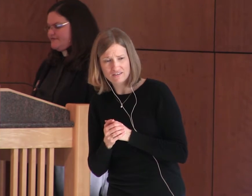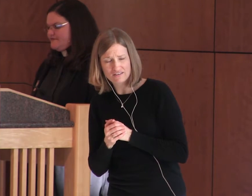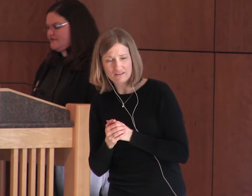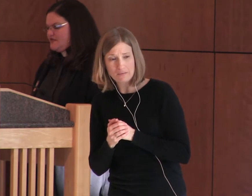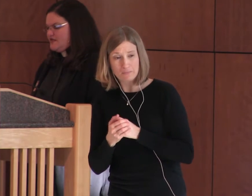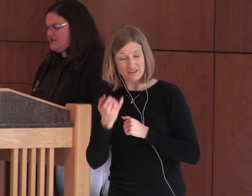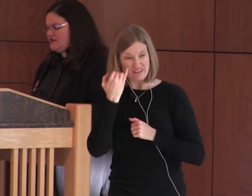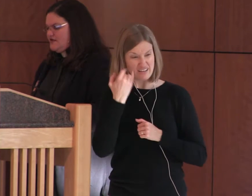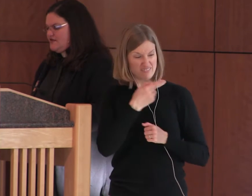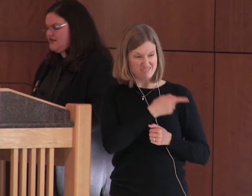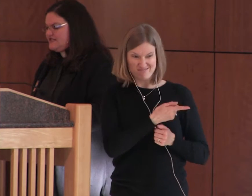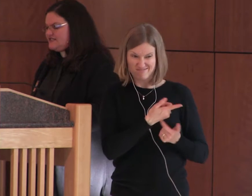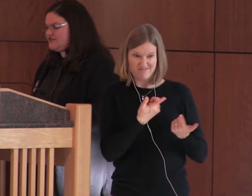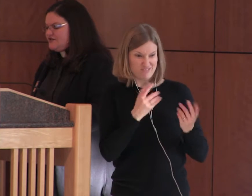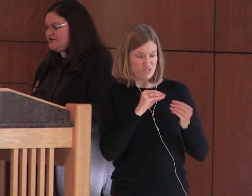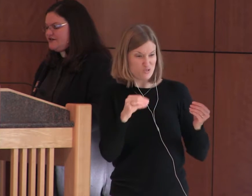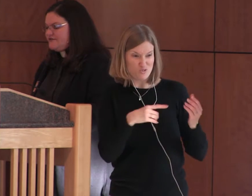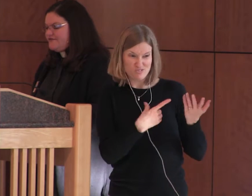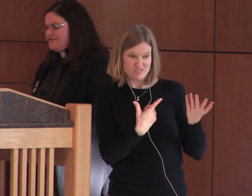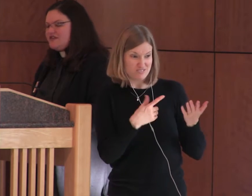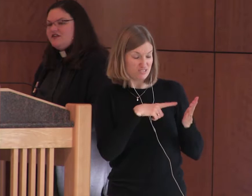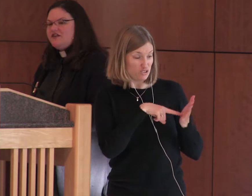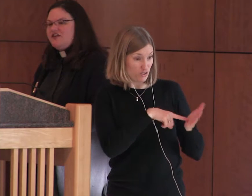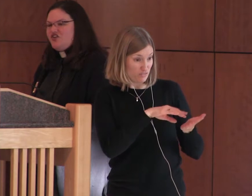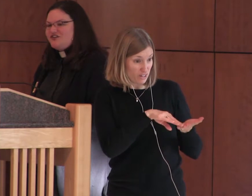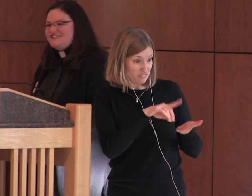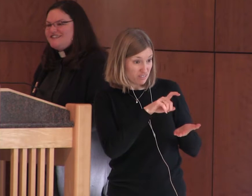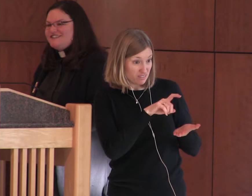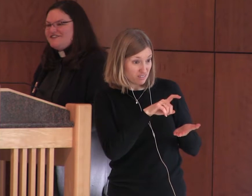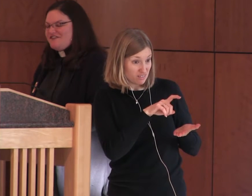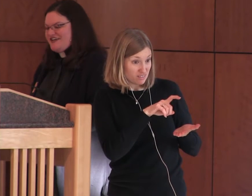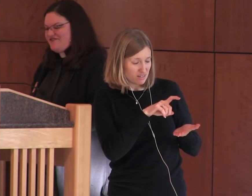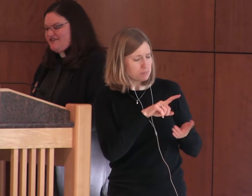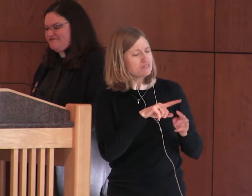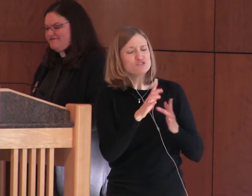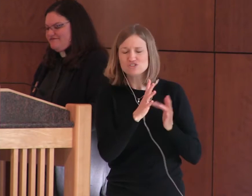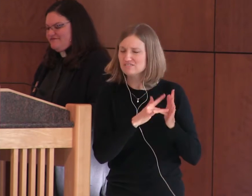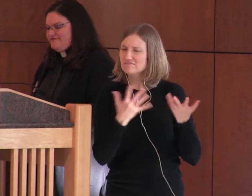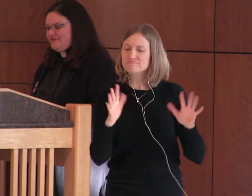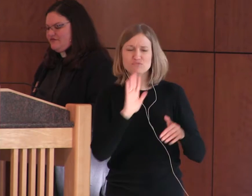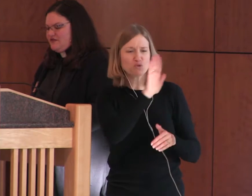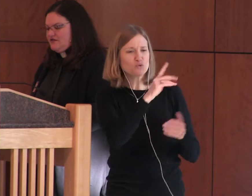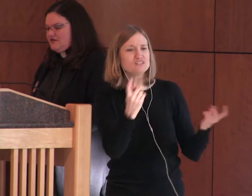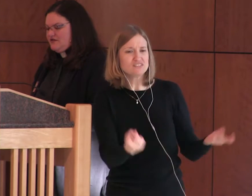little.' Then he said to her, 'Your sins are forgiven.'